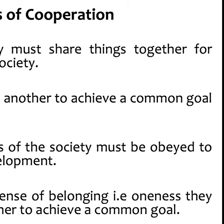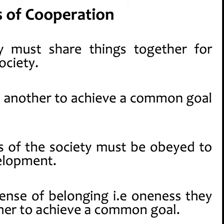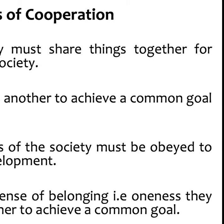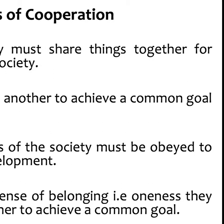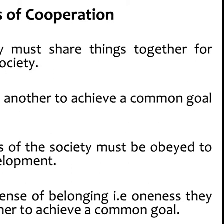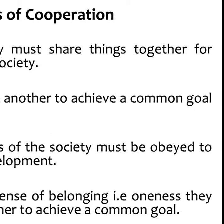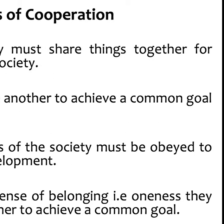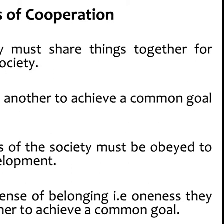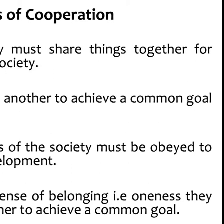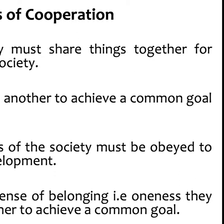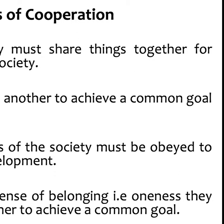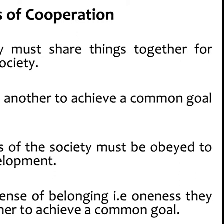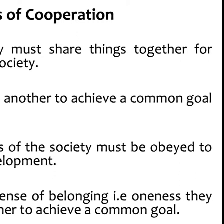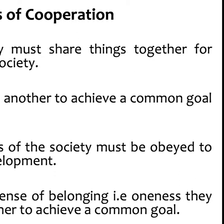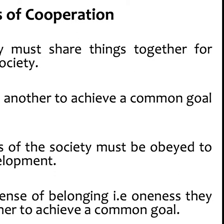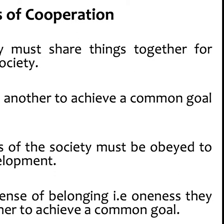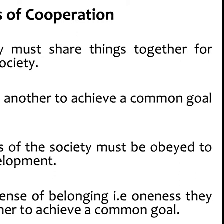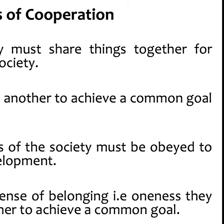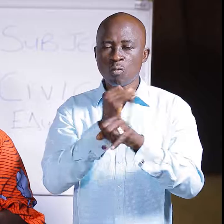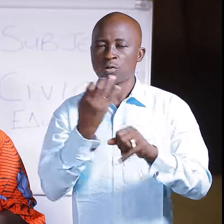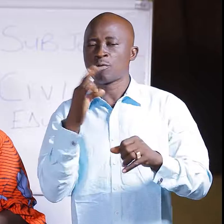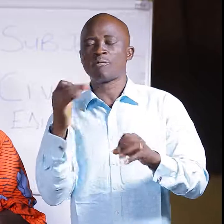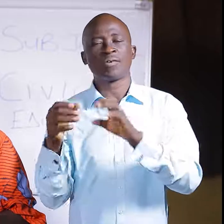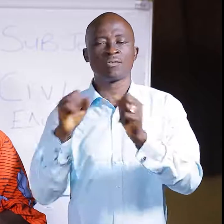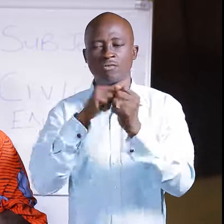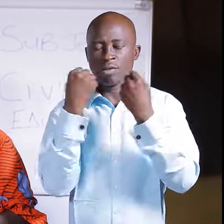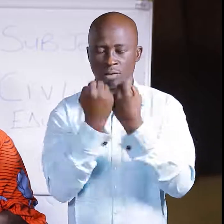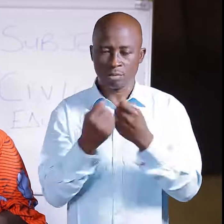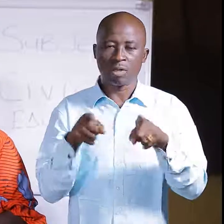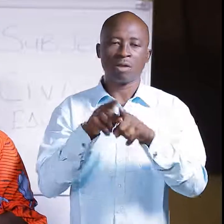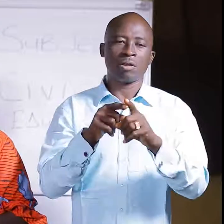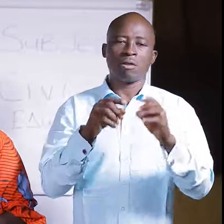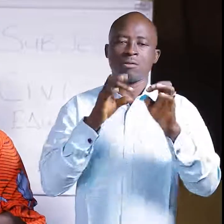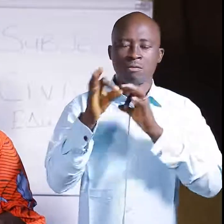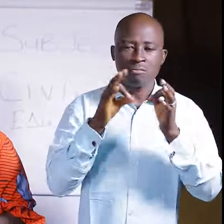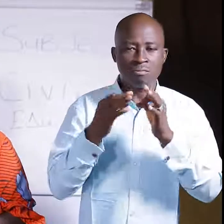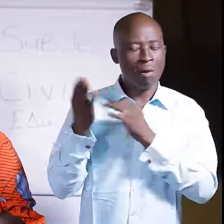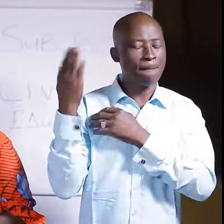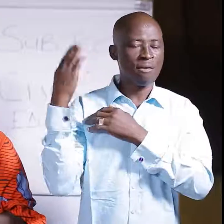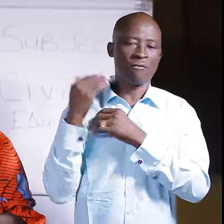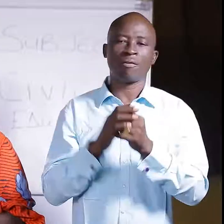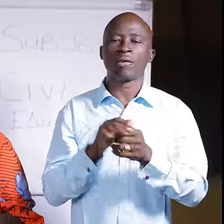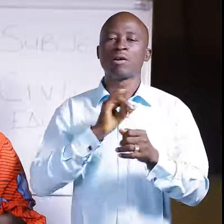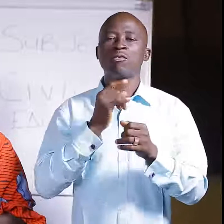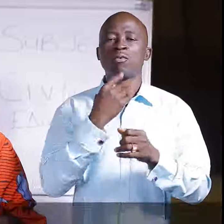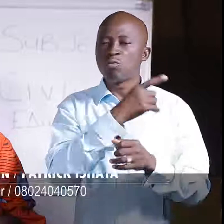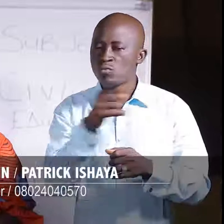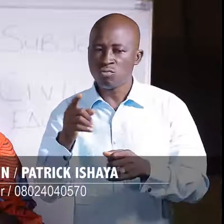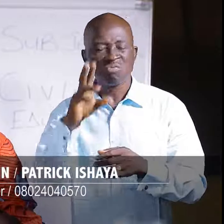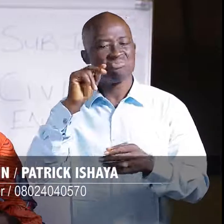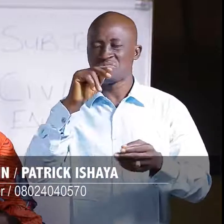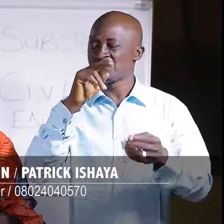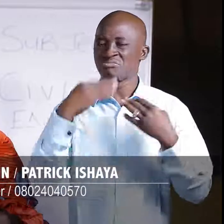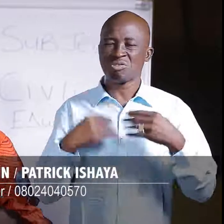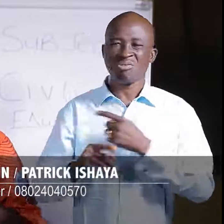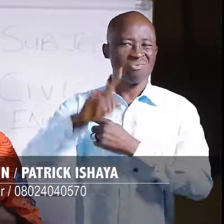effective running of the society. As I explained in my former lesson, I said no man is an